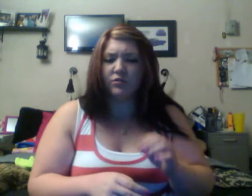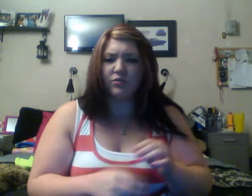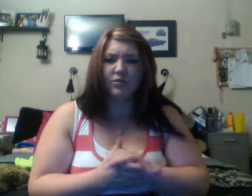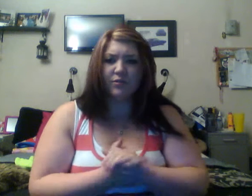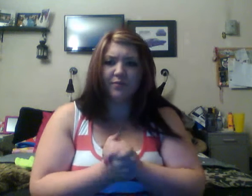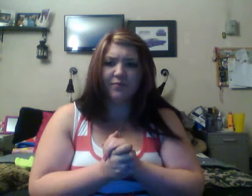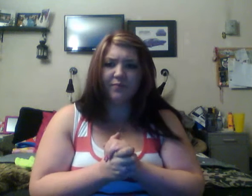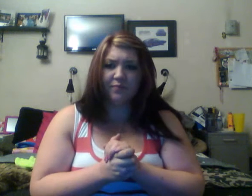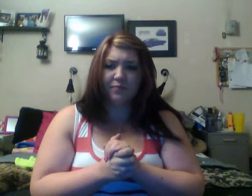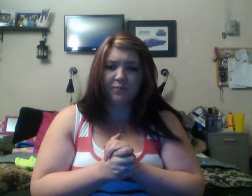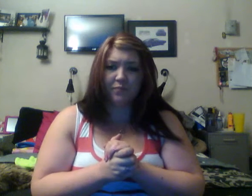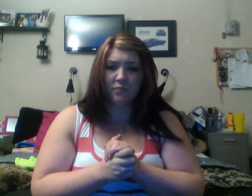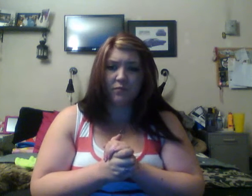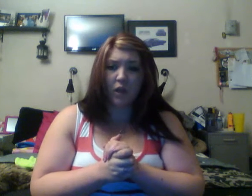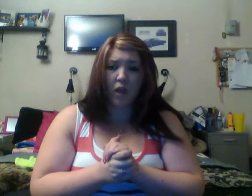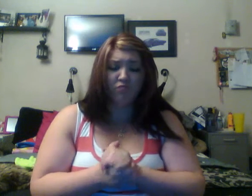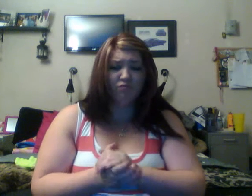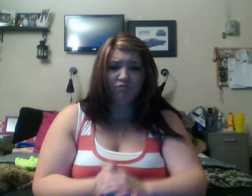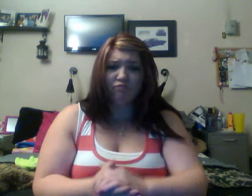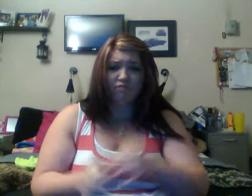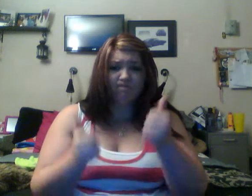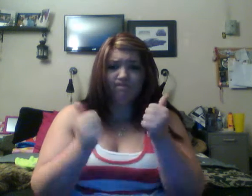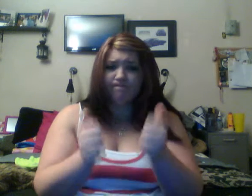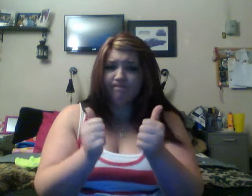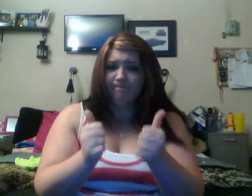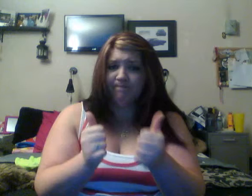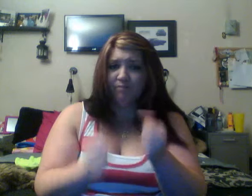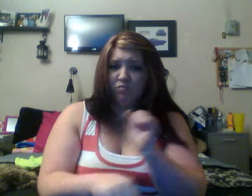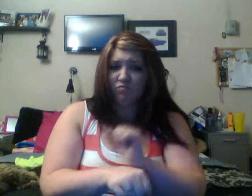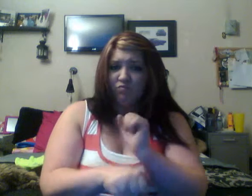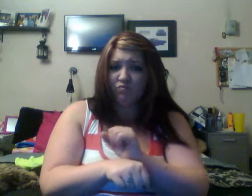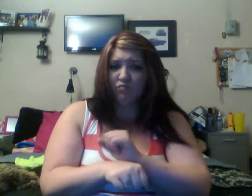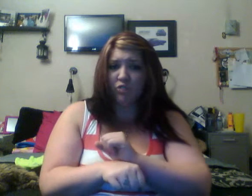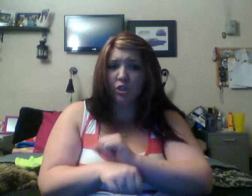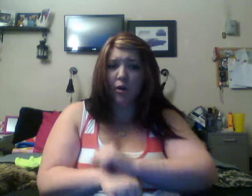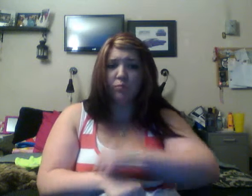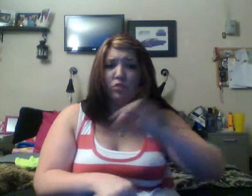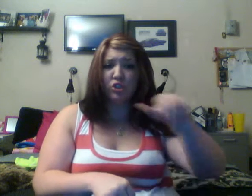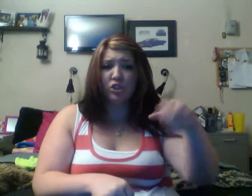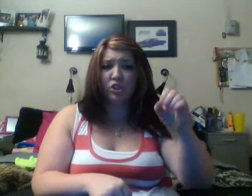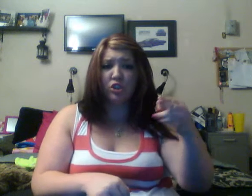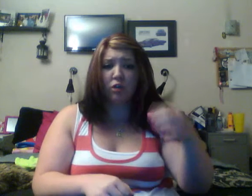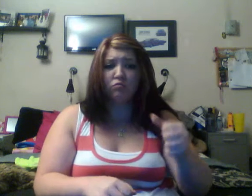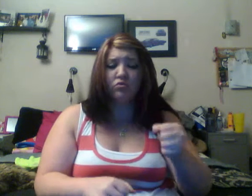could get in them. And he did his job very well. He did it so well that in 2 more years, he was made a constable.